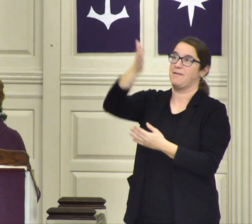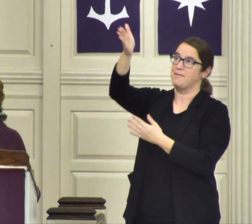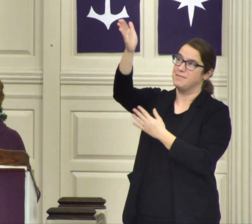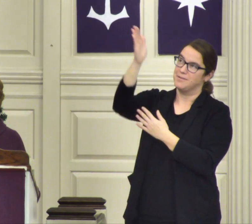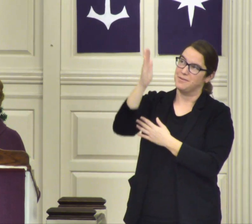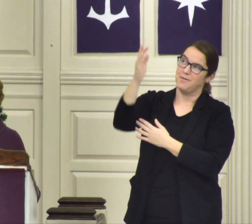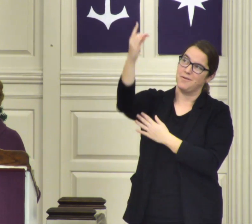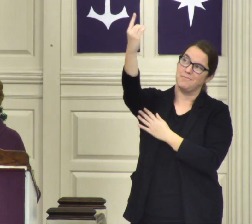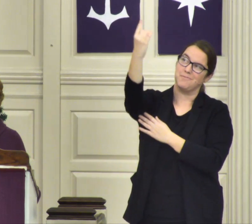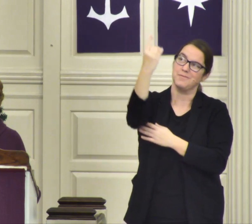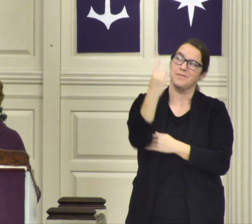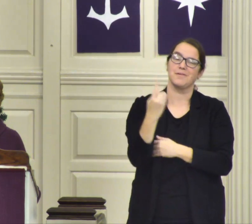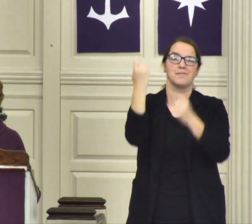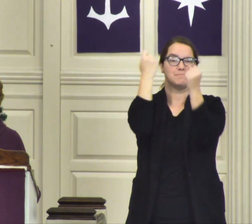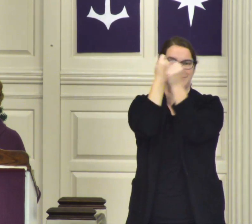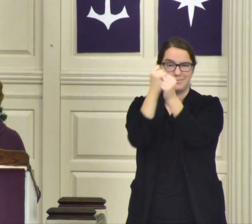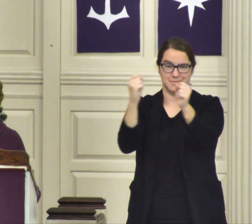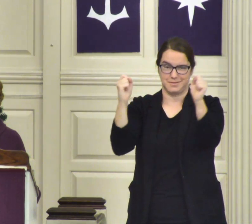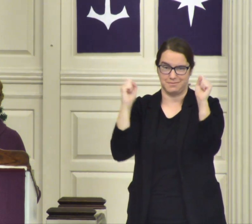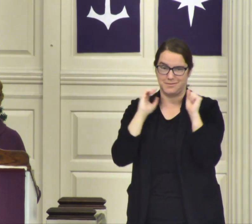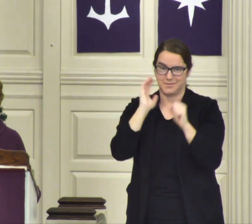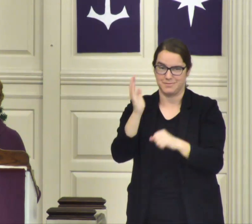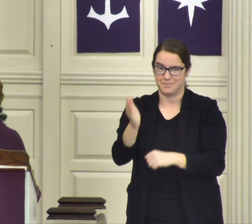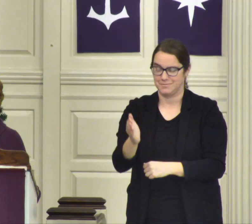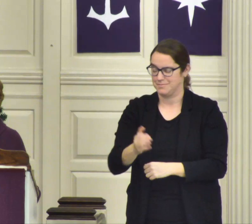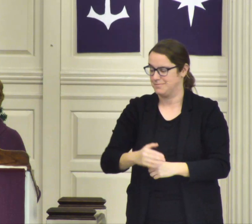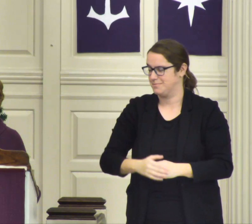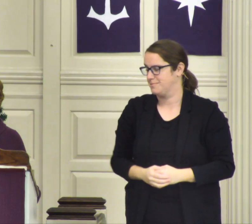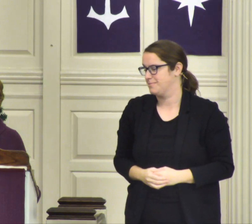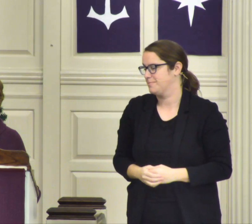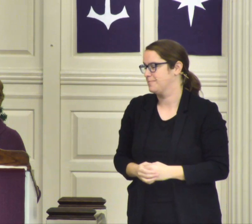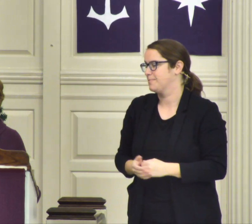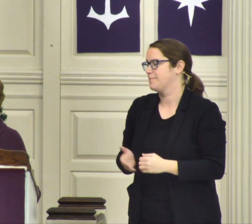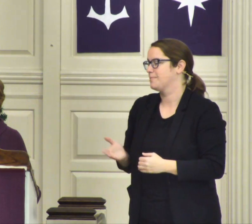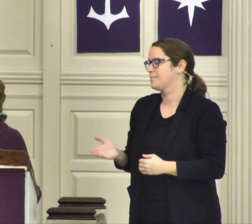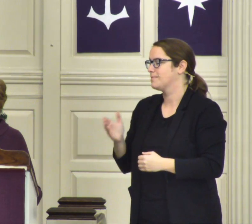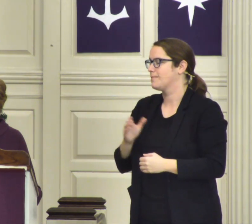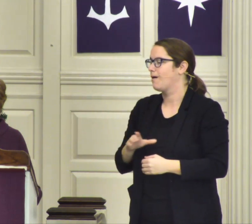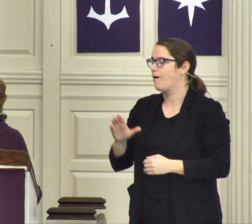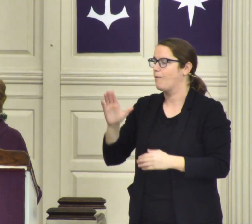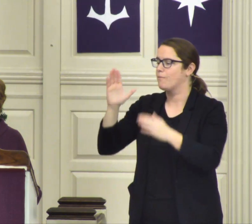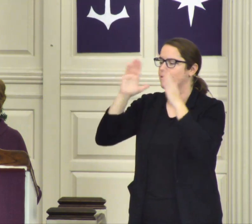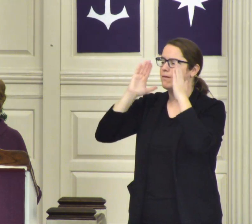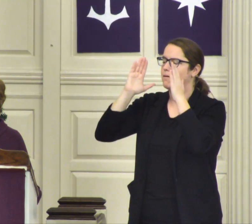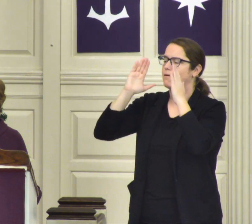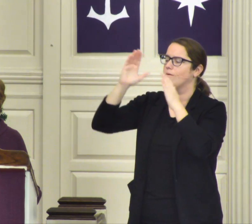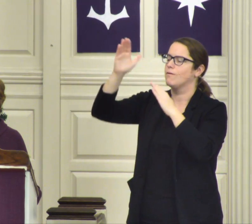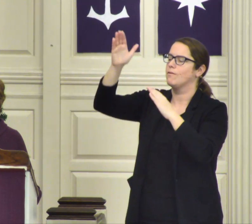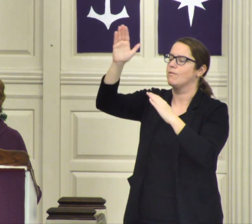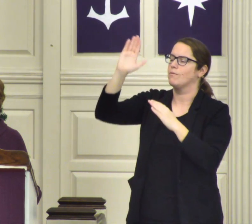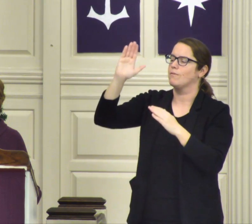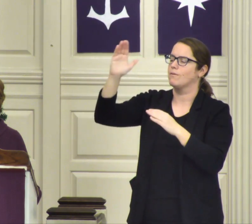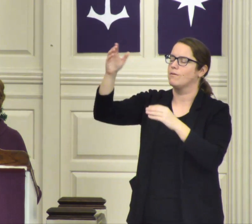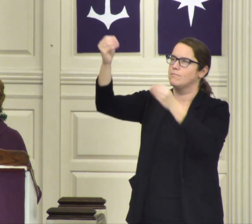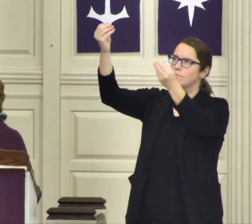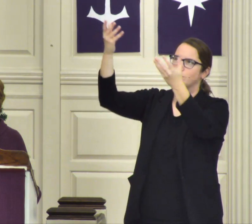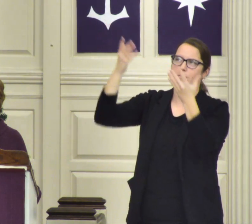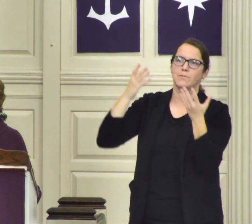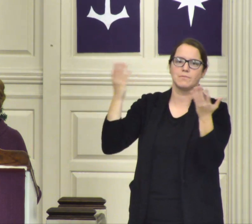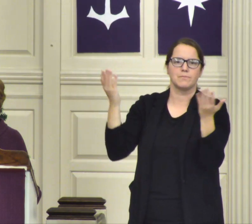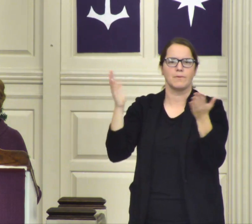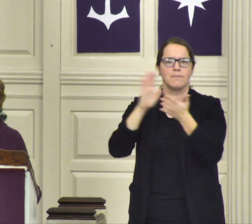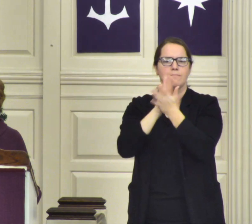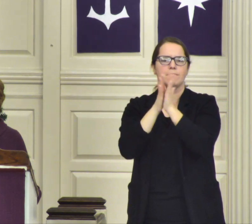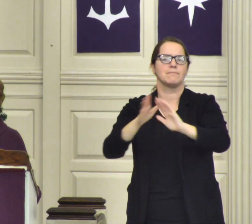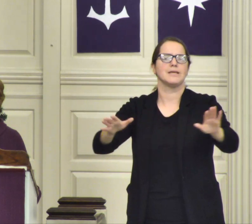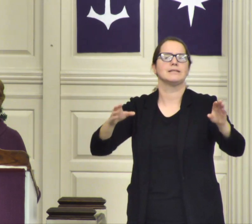I will hear what God proclaims. The Lord, for he proclaims peace to his people. Near indeed